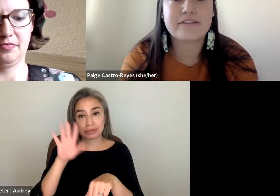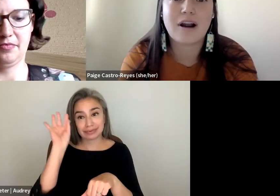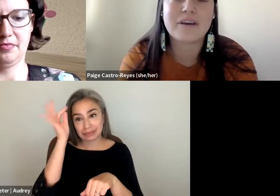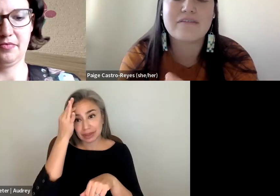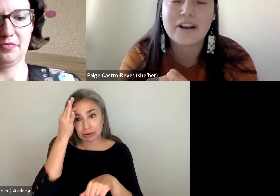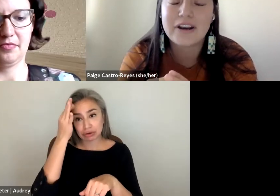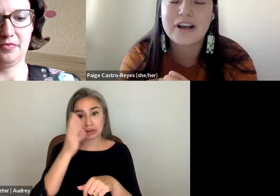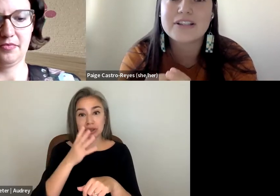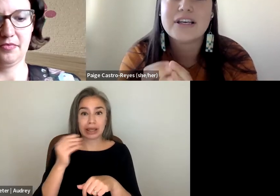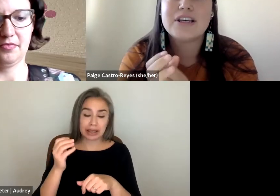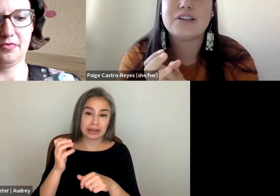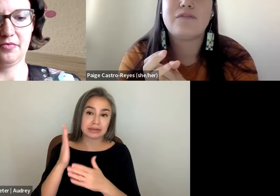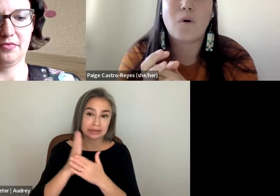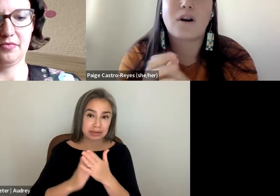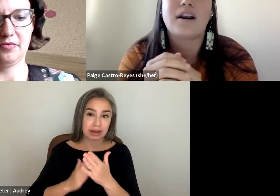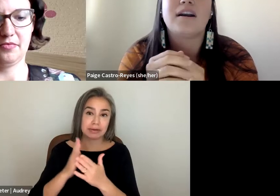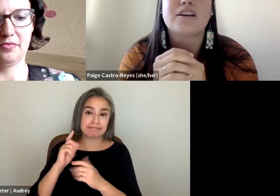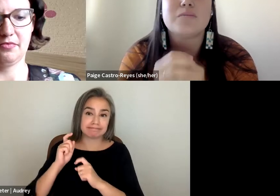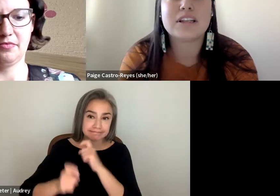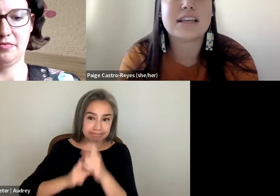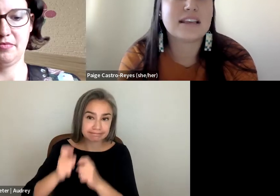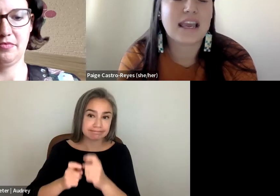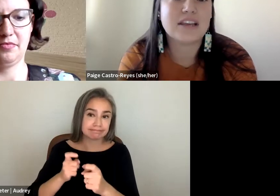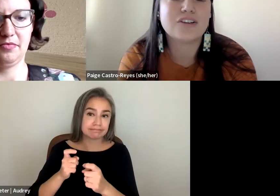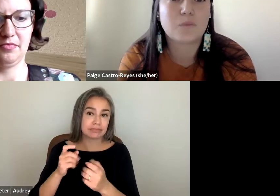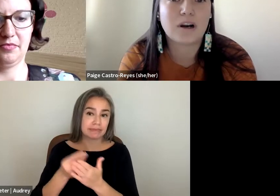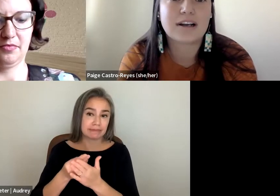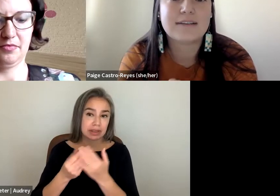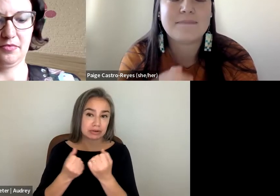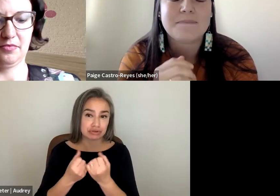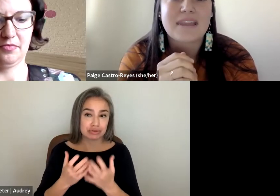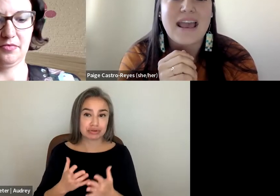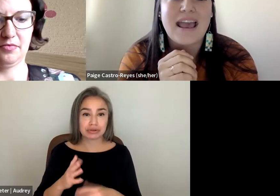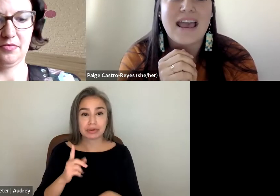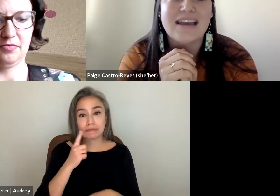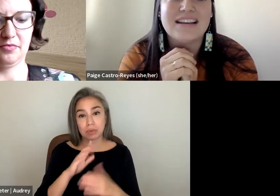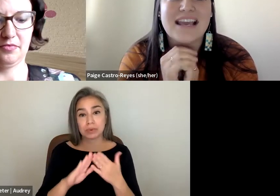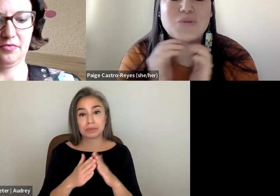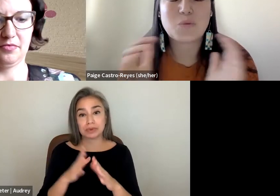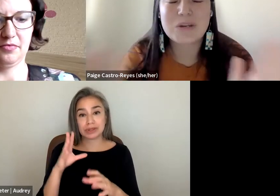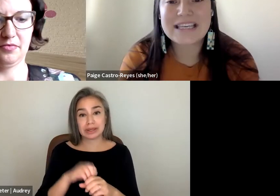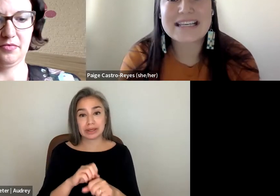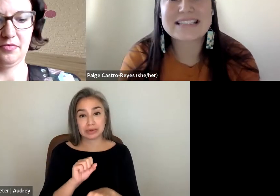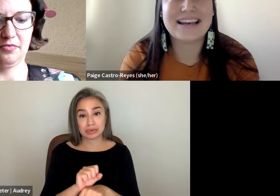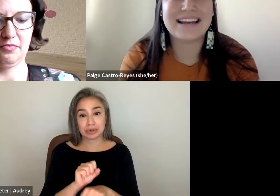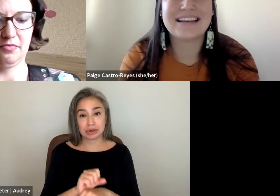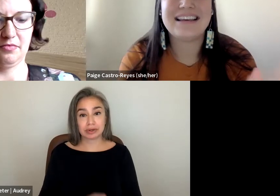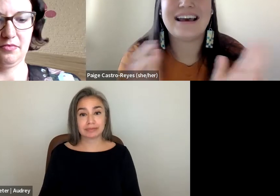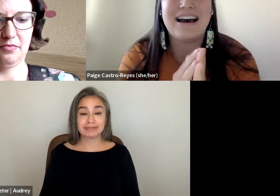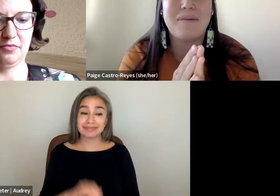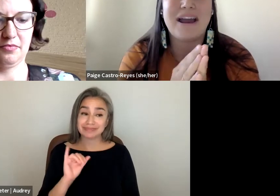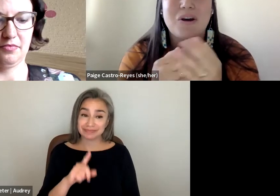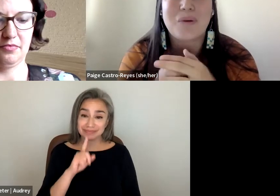and philanthropic funders for community engaged work. And it's really